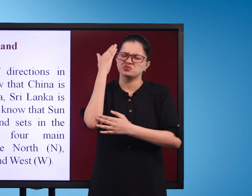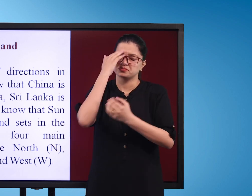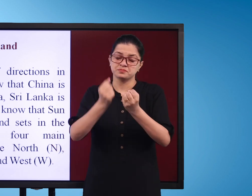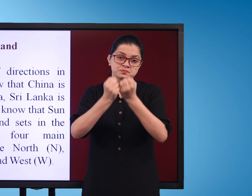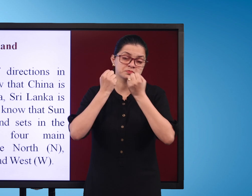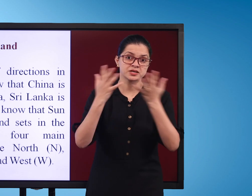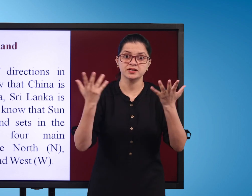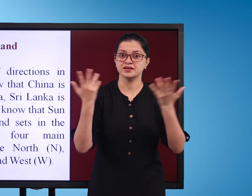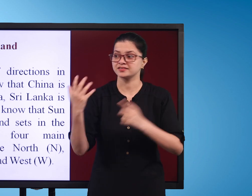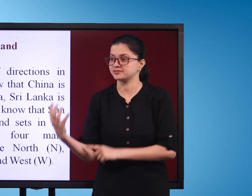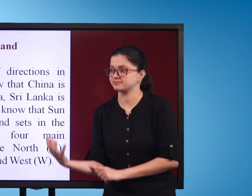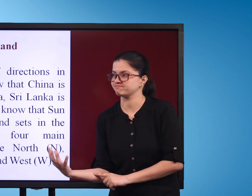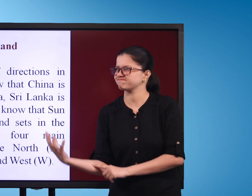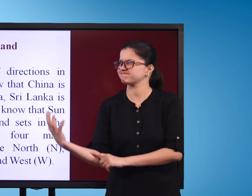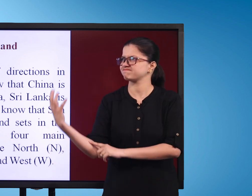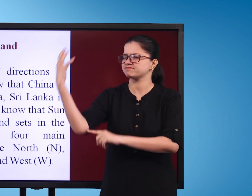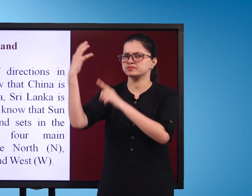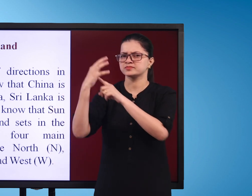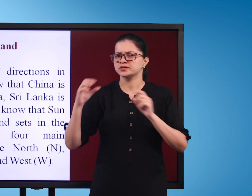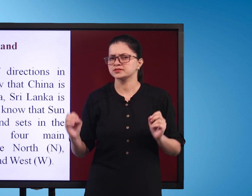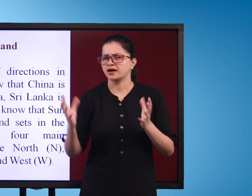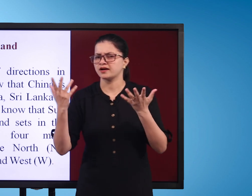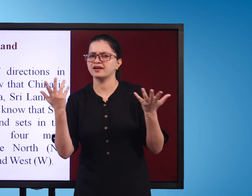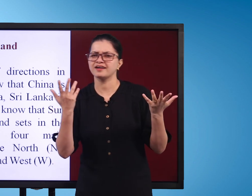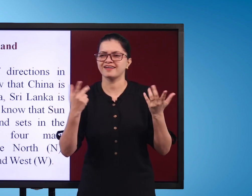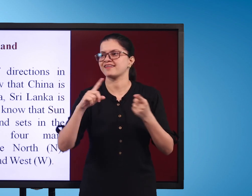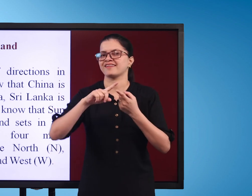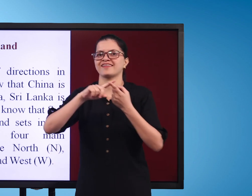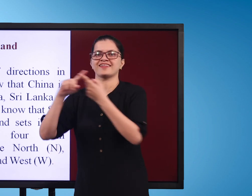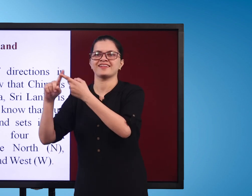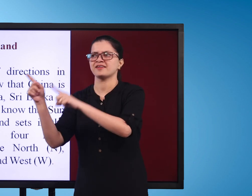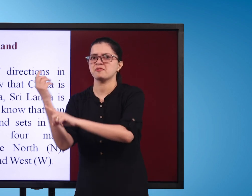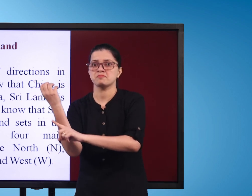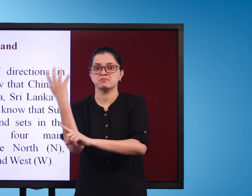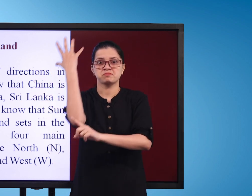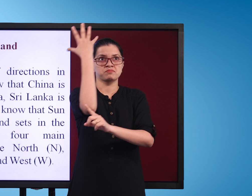We also know that sun rises in the east and sets in the west.